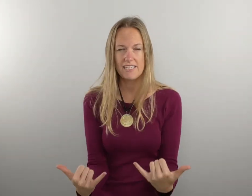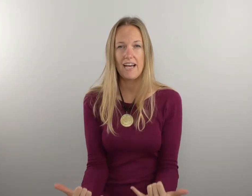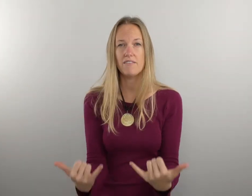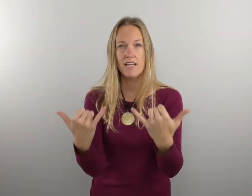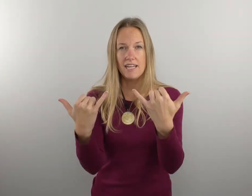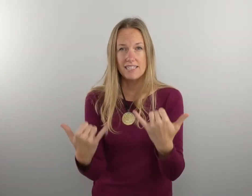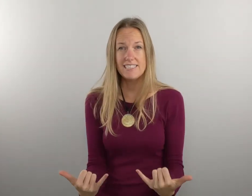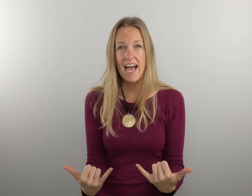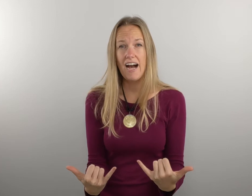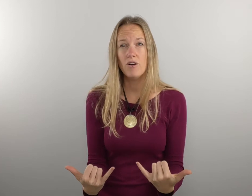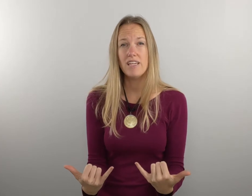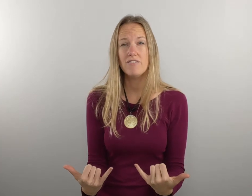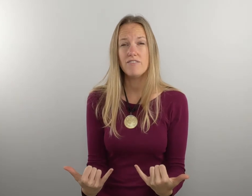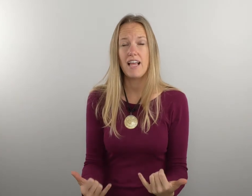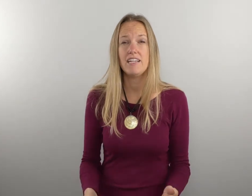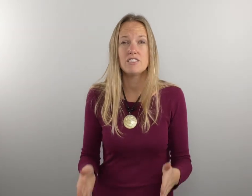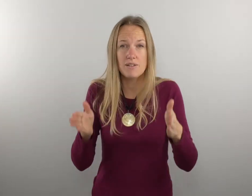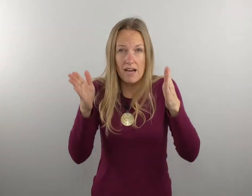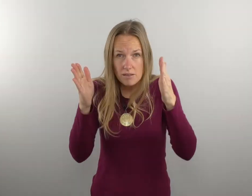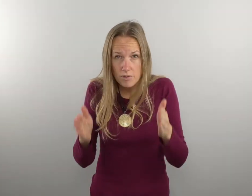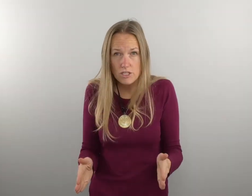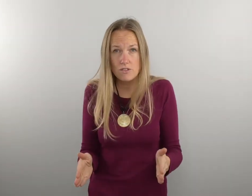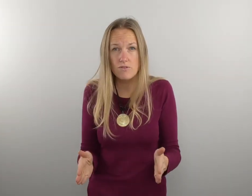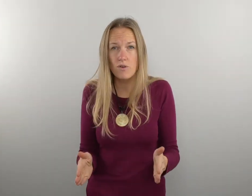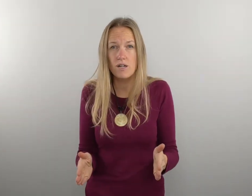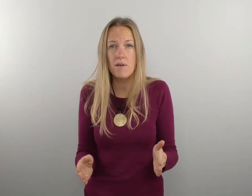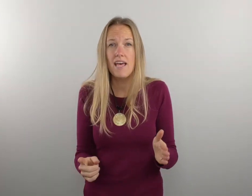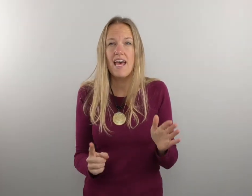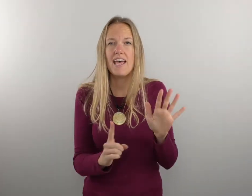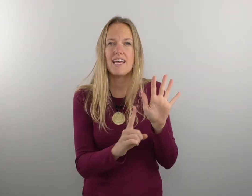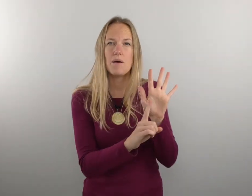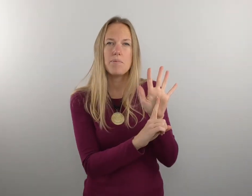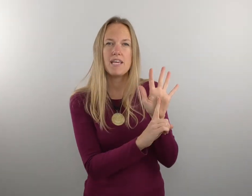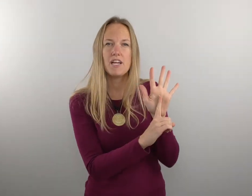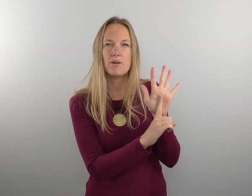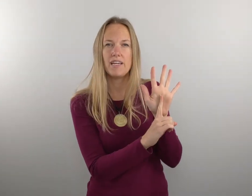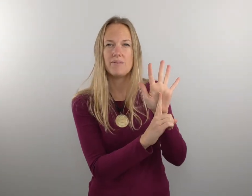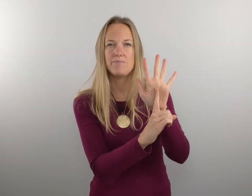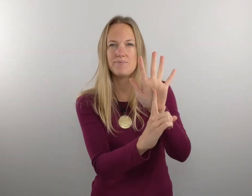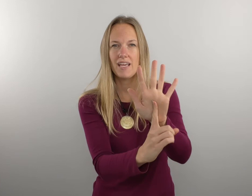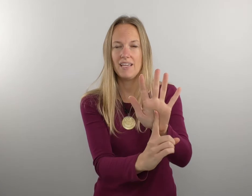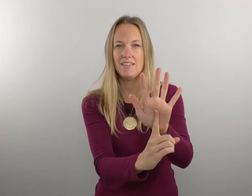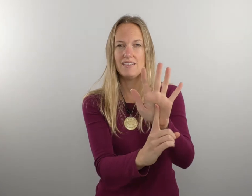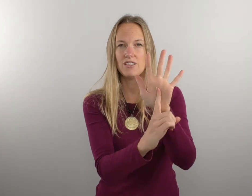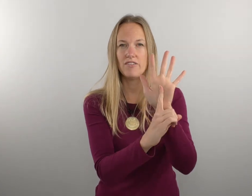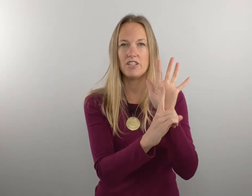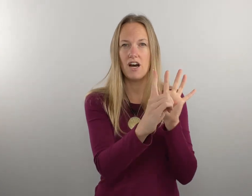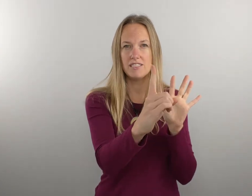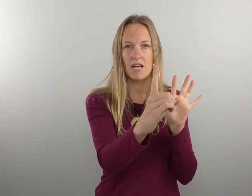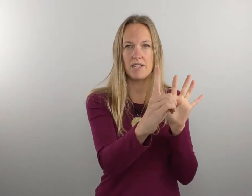down. Now in flesh, so now in person form, and then appearing, okay? So you have your non-dominant